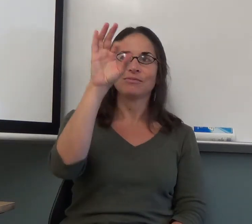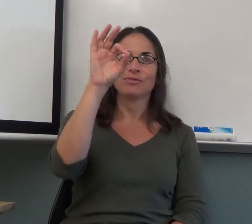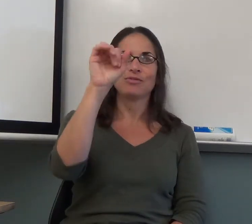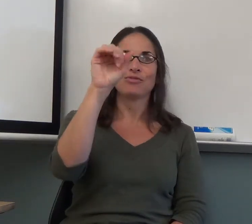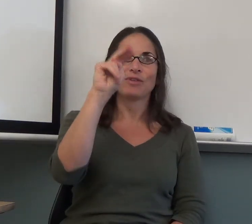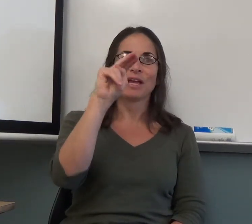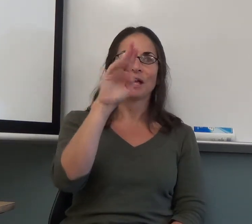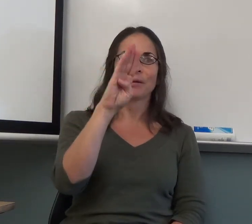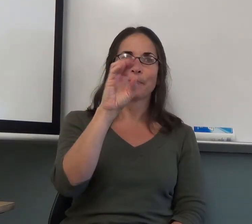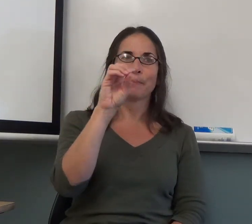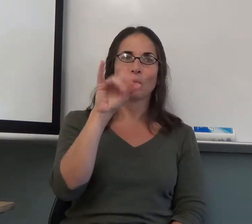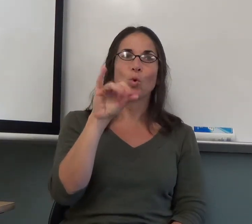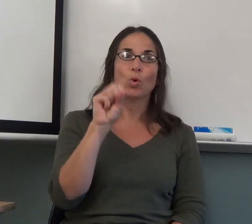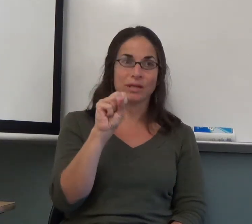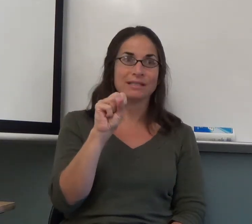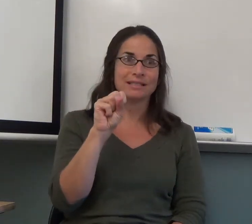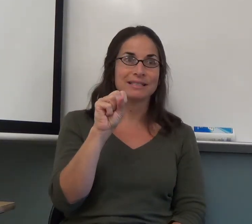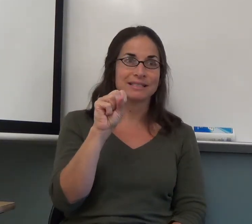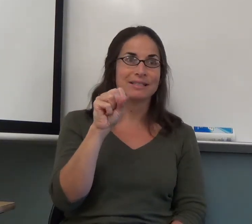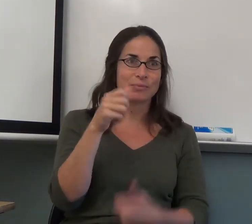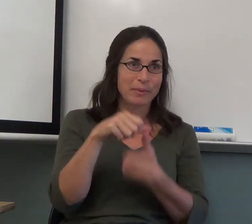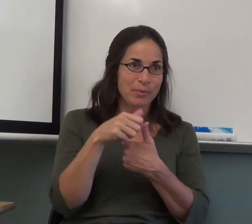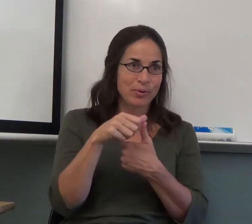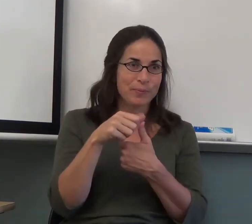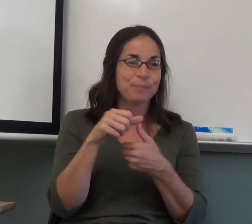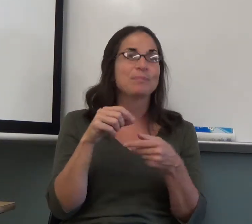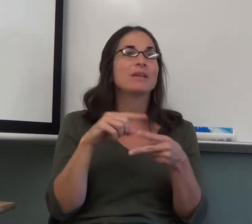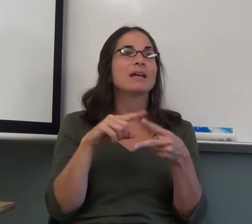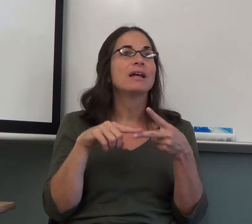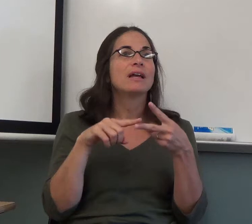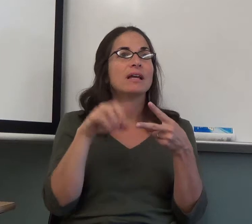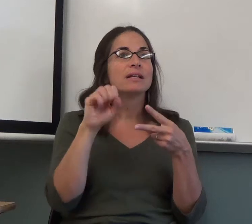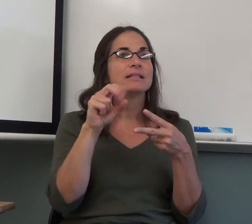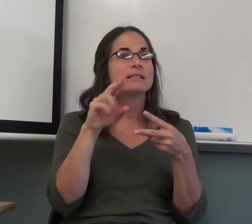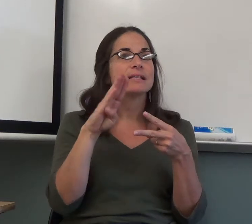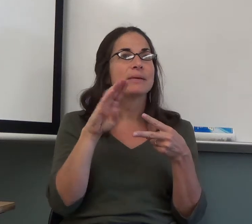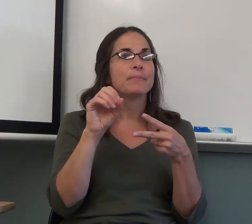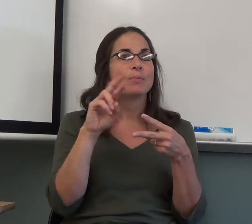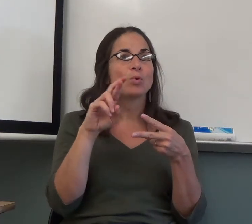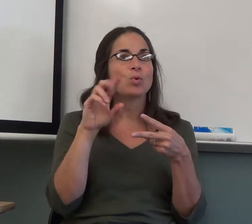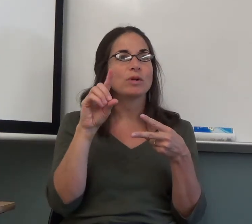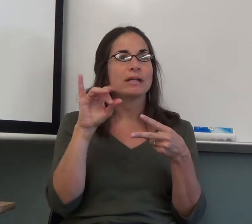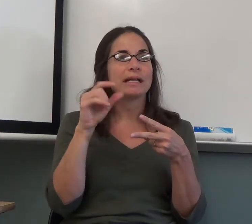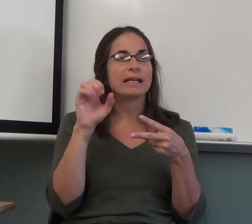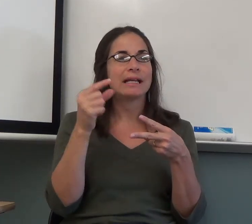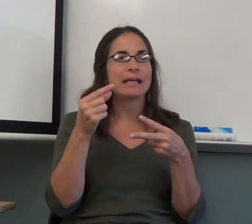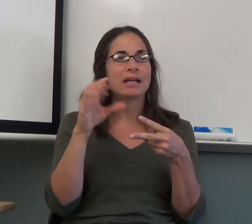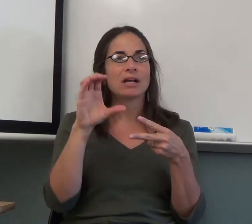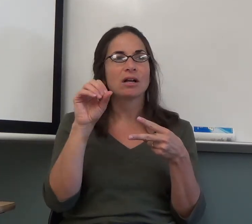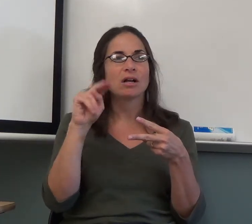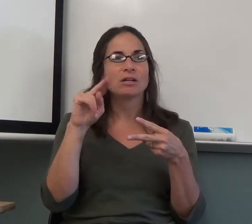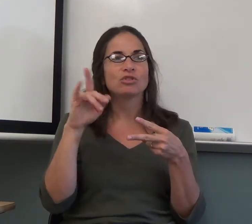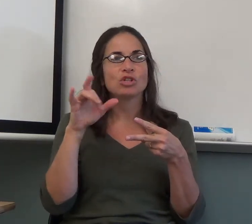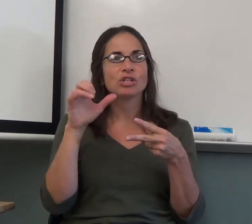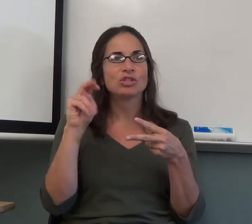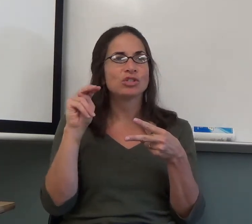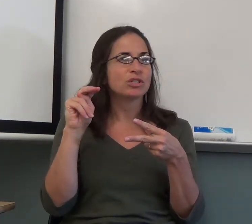Okay, and then what about subordinating conjunctions? Do we have any examples for that? What's one word? After.